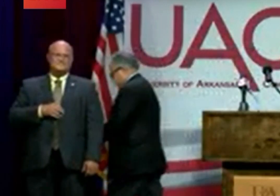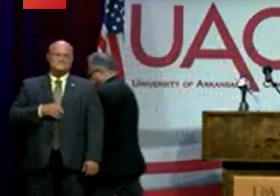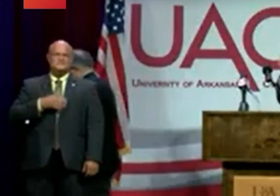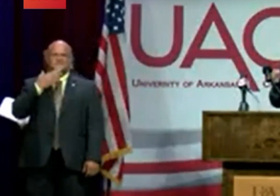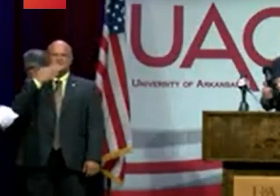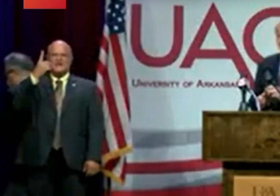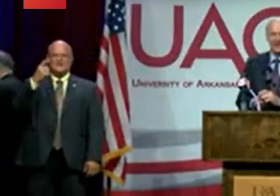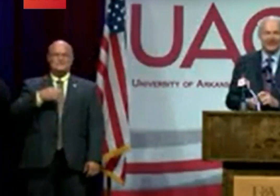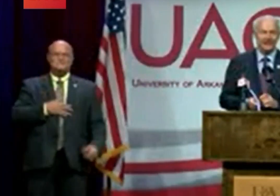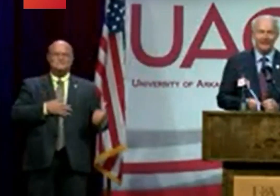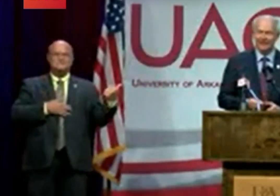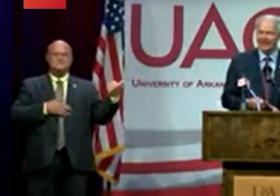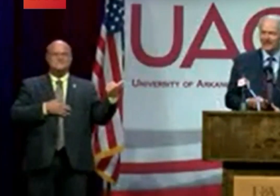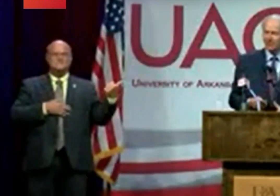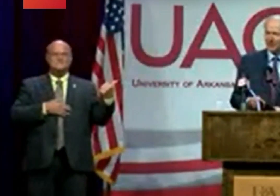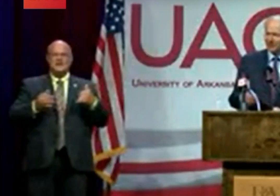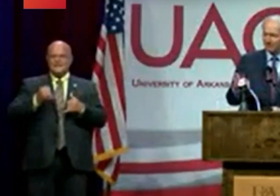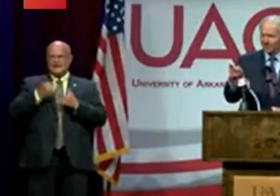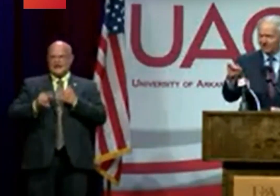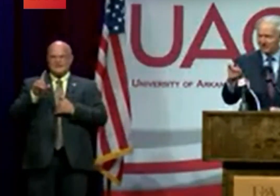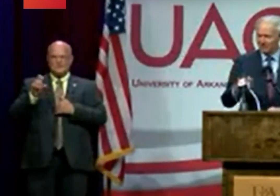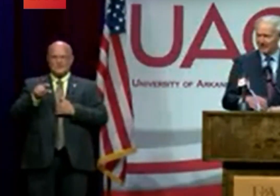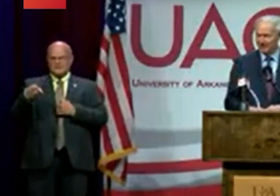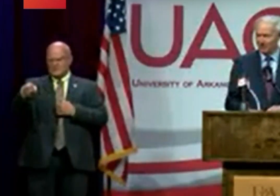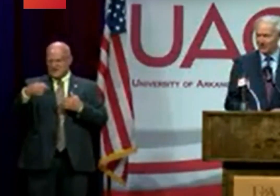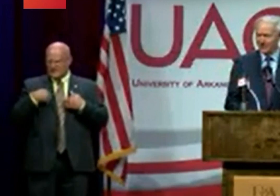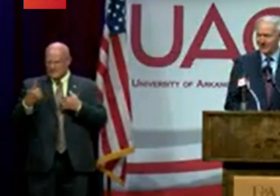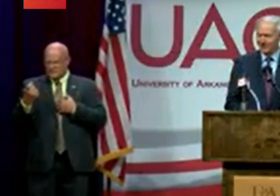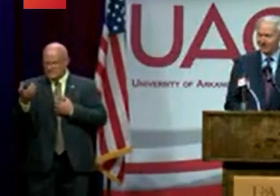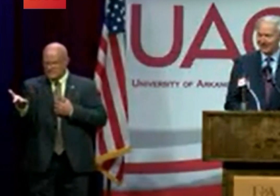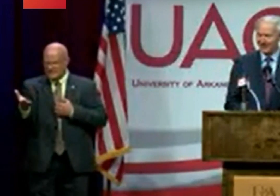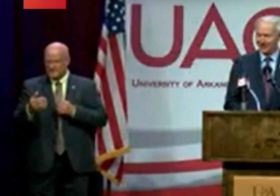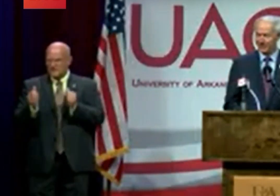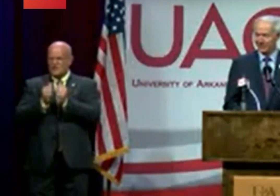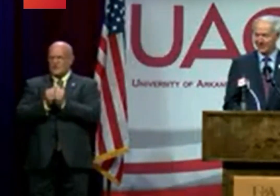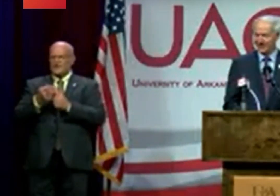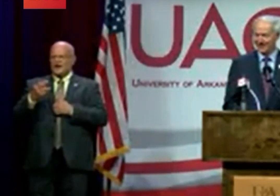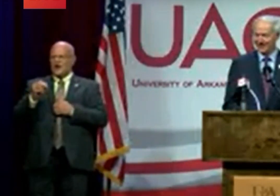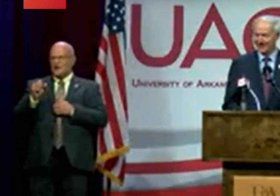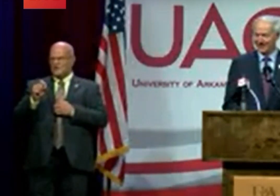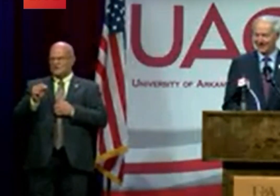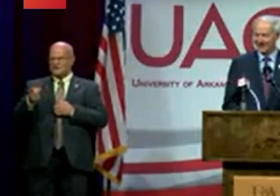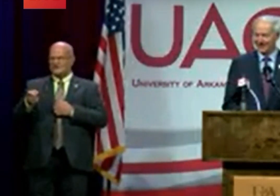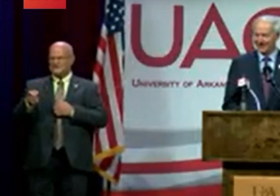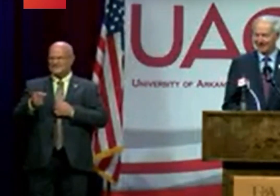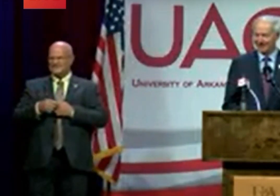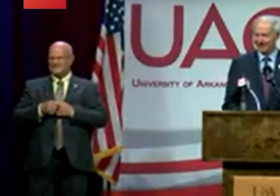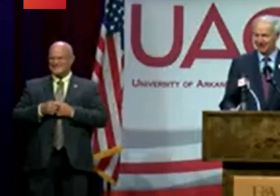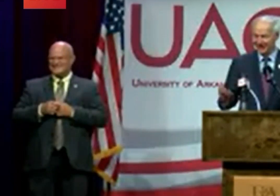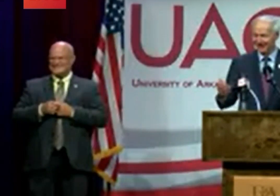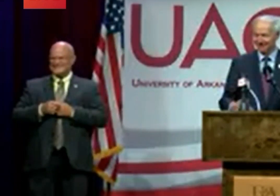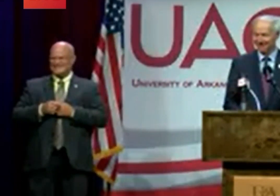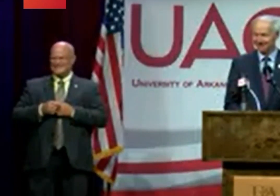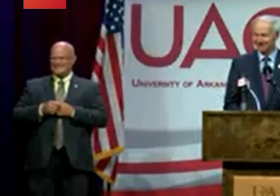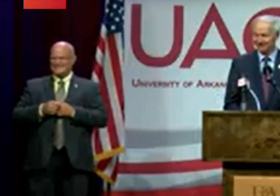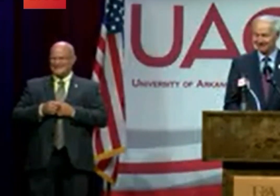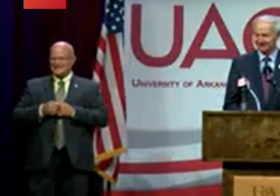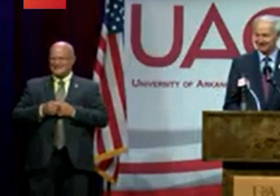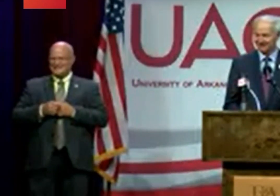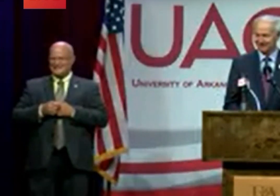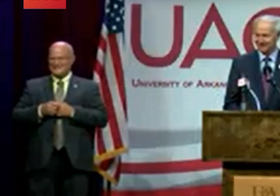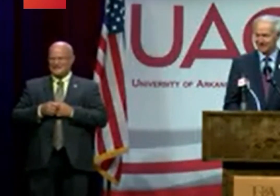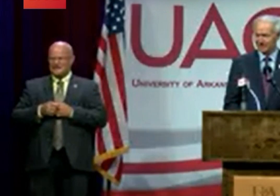Thank you. And let's take the last question. Did we have a question here with our host, media? Oh,